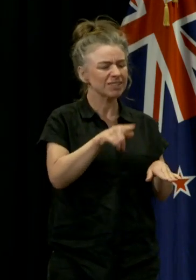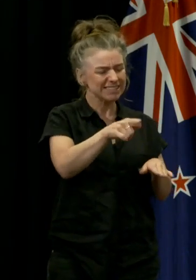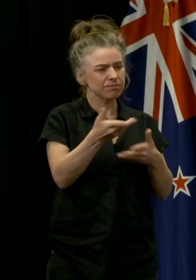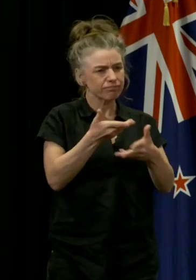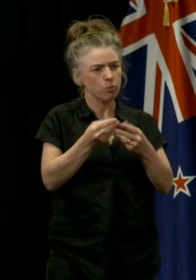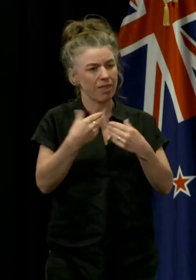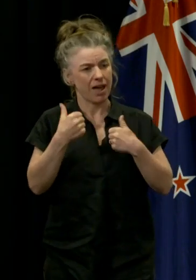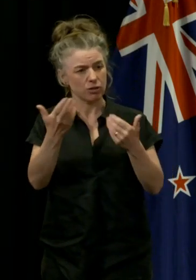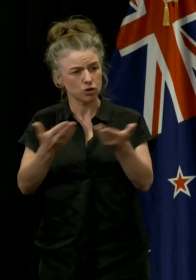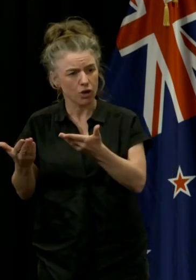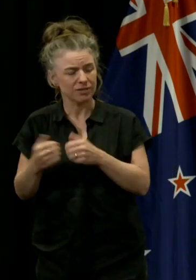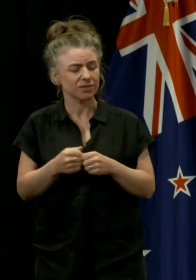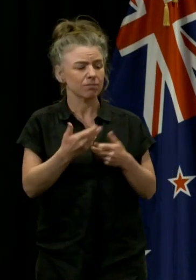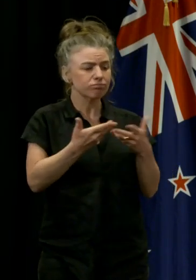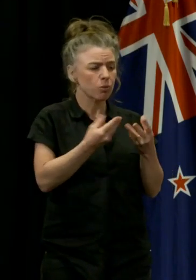health services who support them.